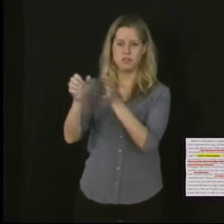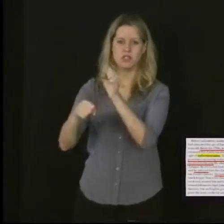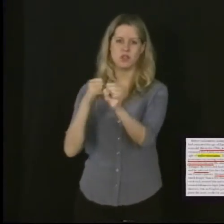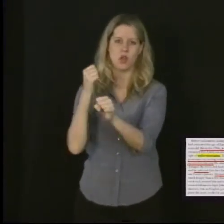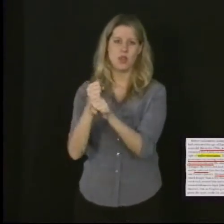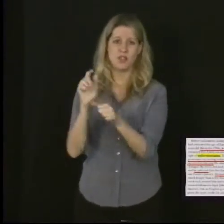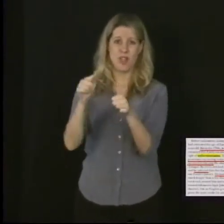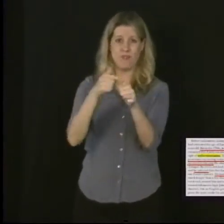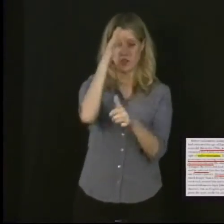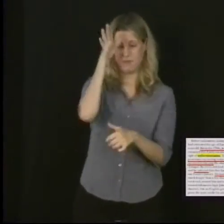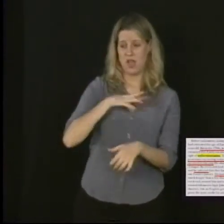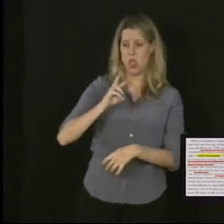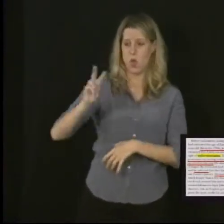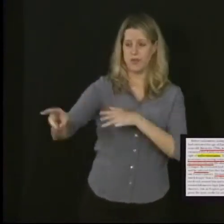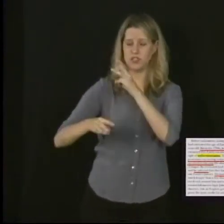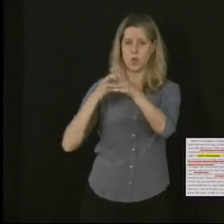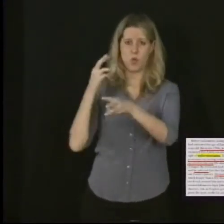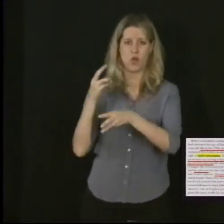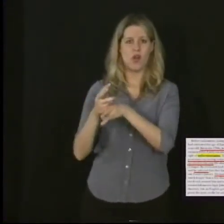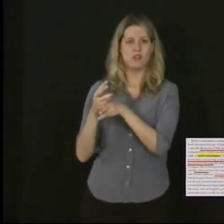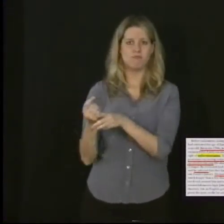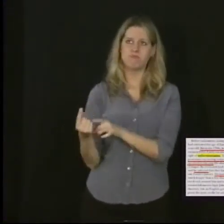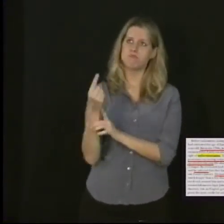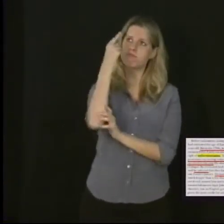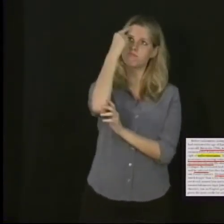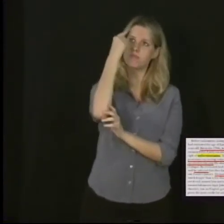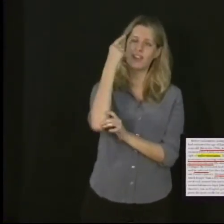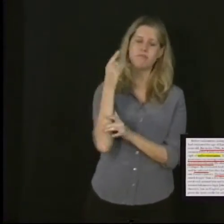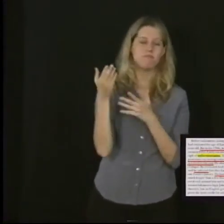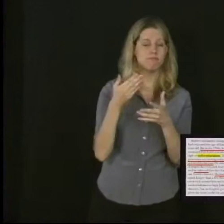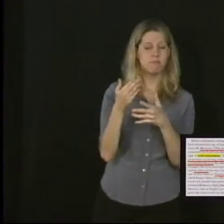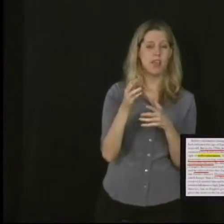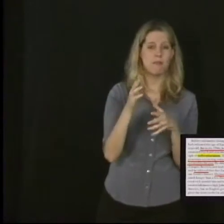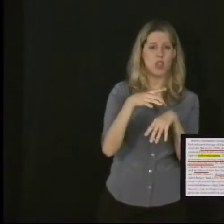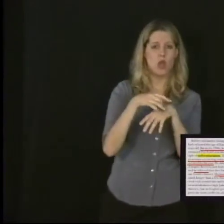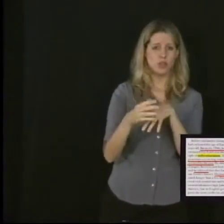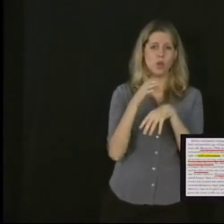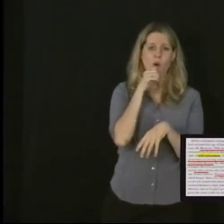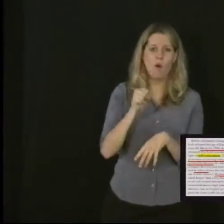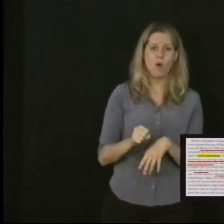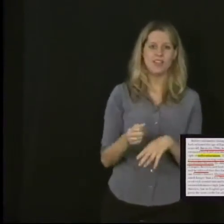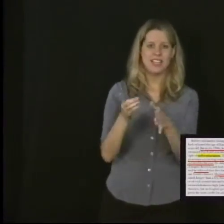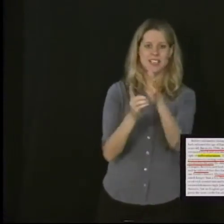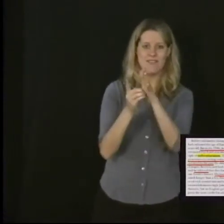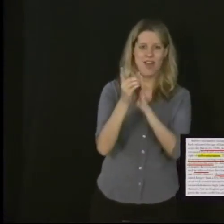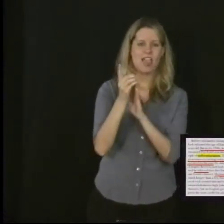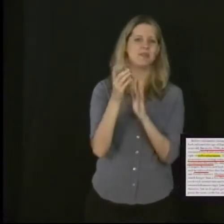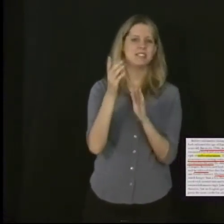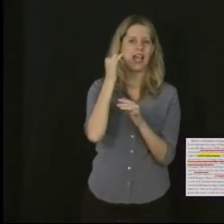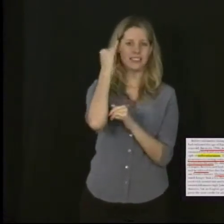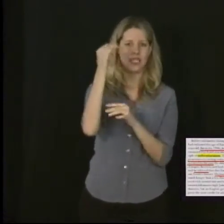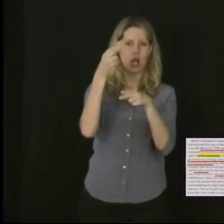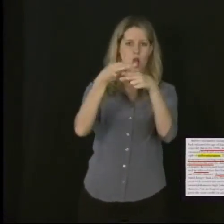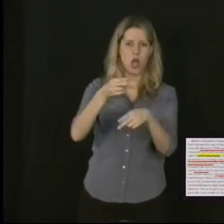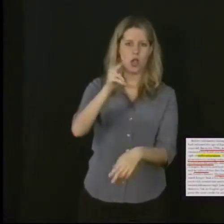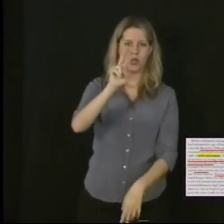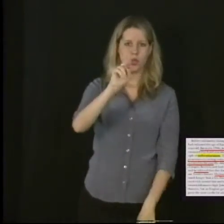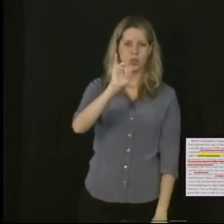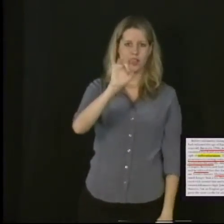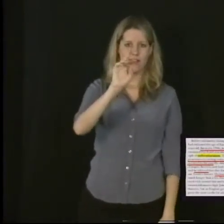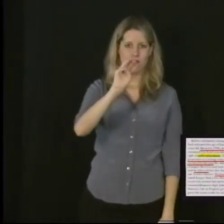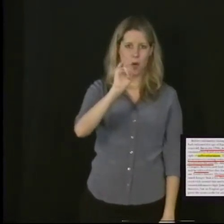this idea and say, oh wow, maybe the earth is real old. James Hutton developed an idea called uniformitarianism. The present is the